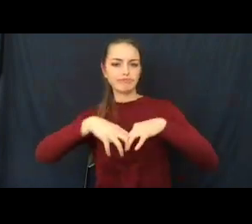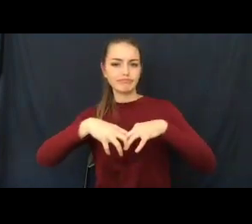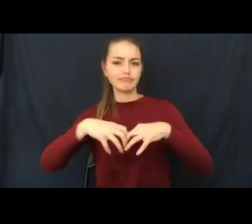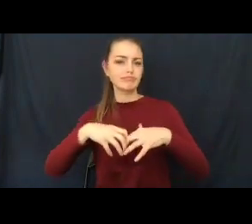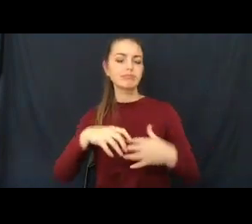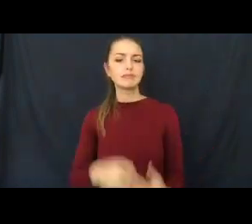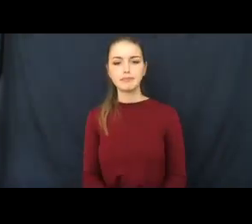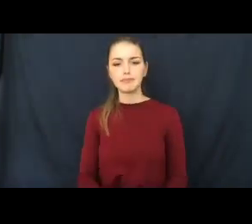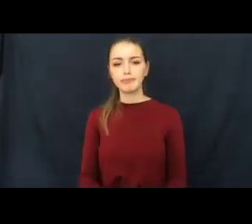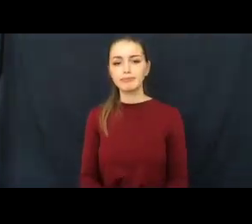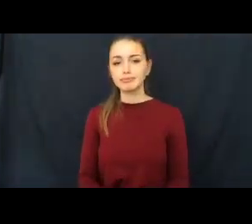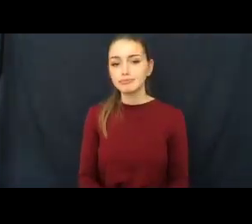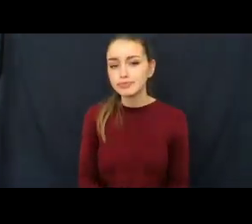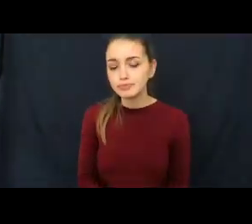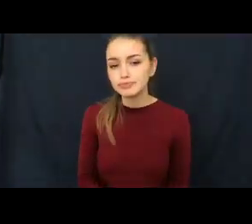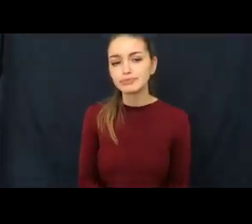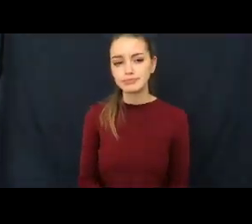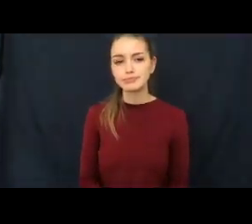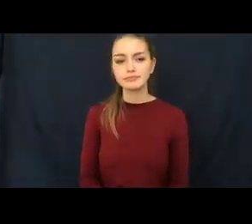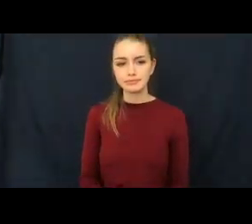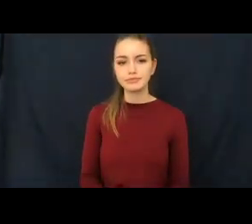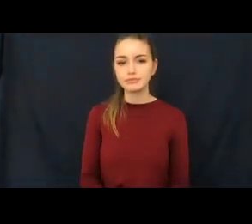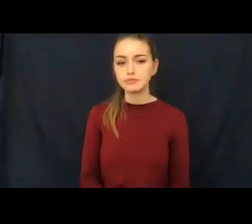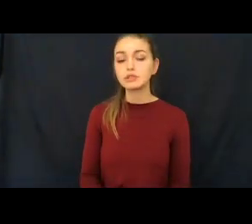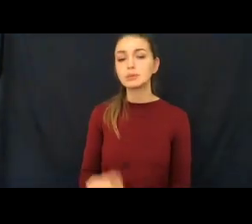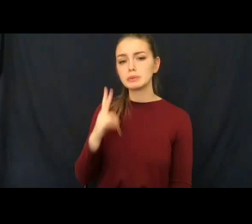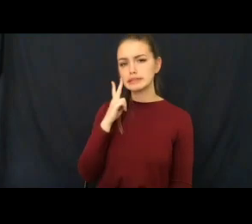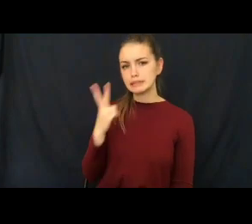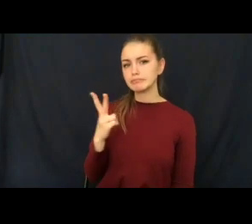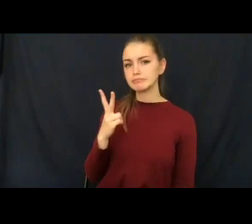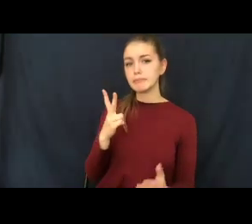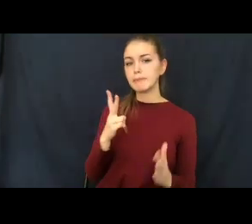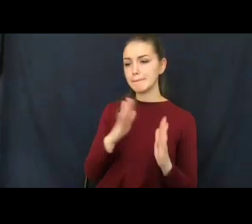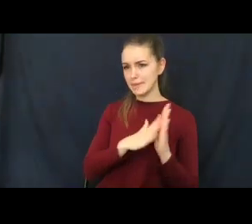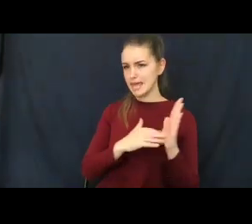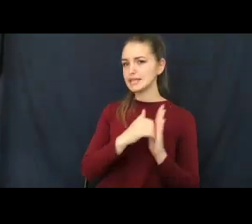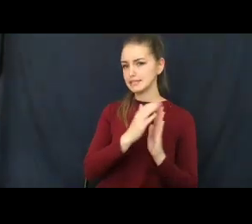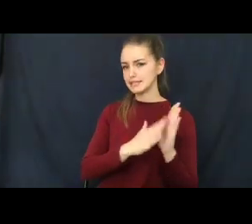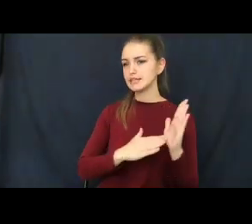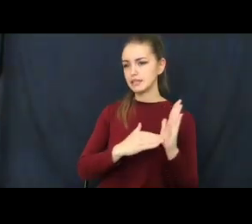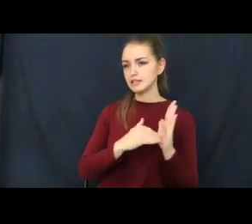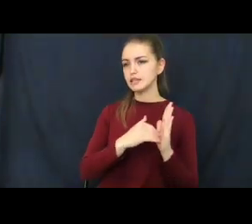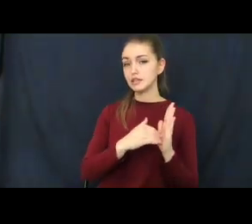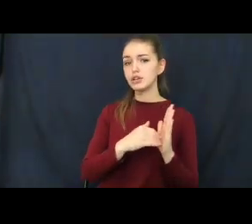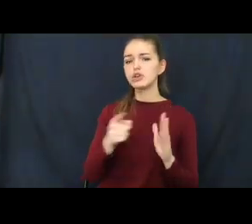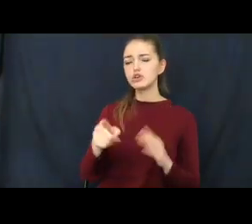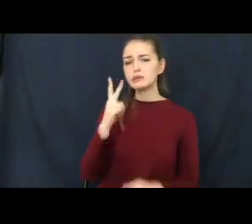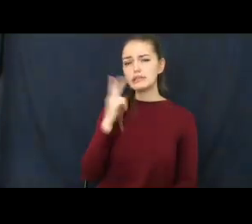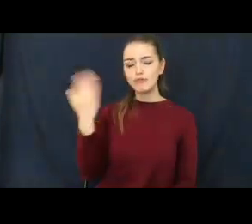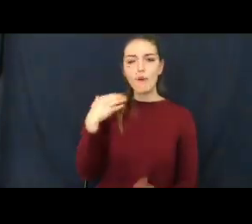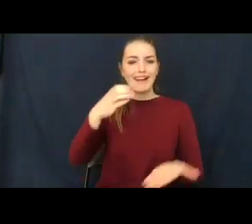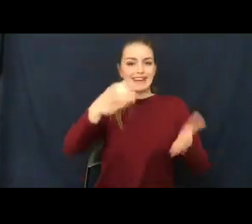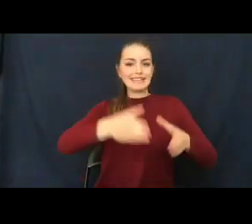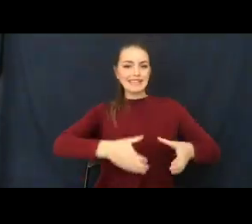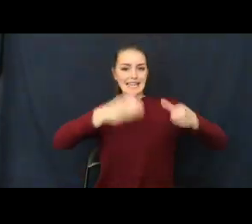Paint. We will take paint here. So paint is have you ever seen a can of paint